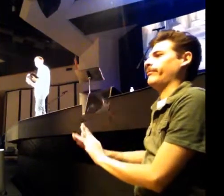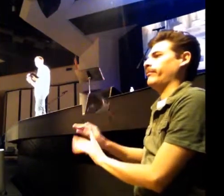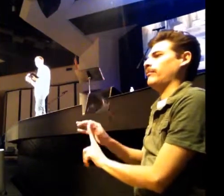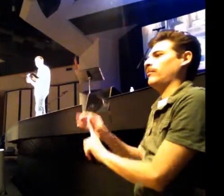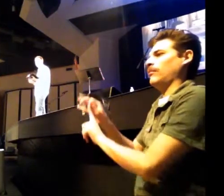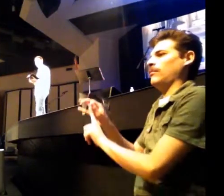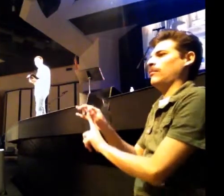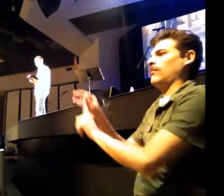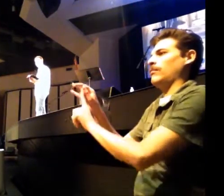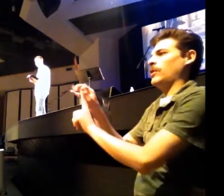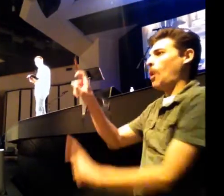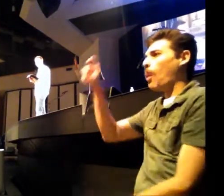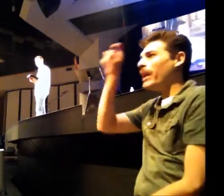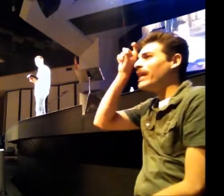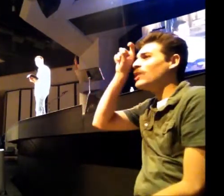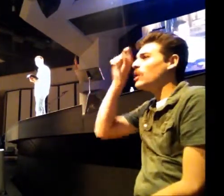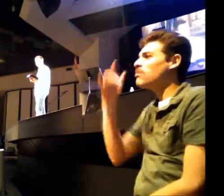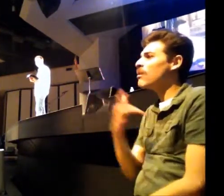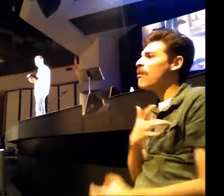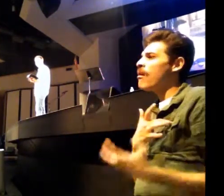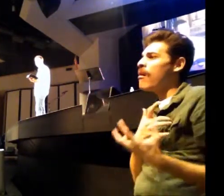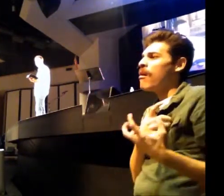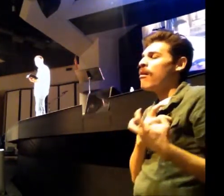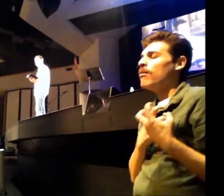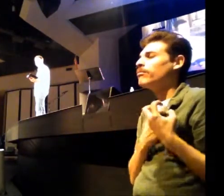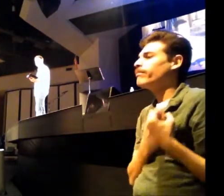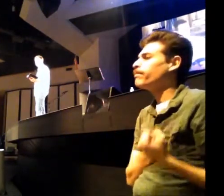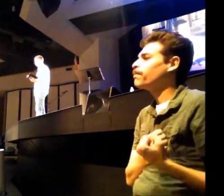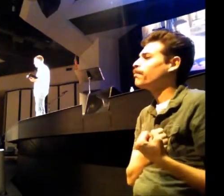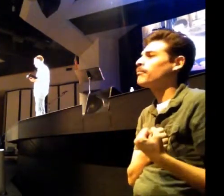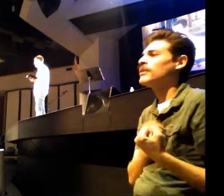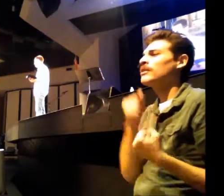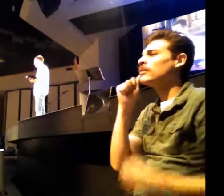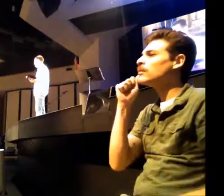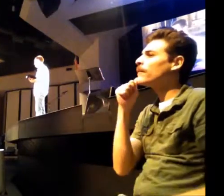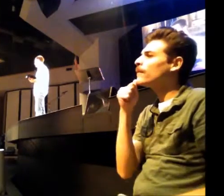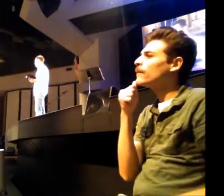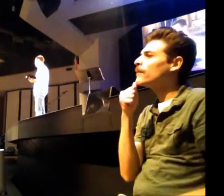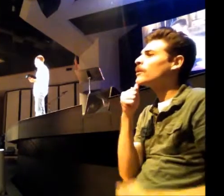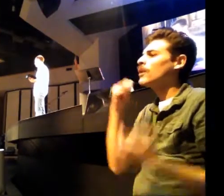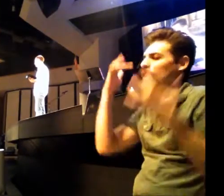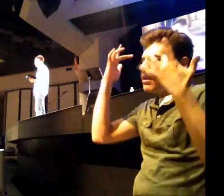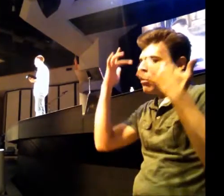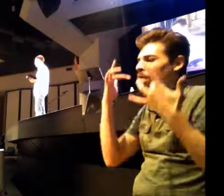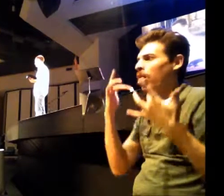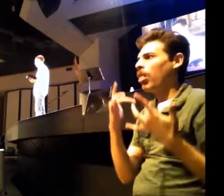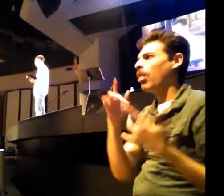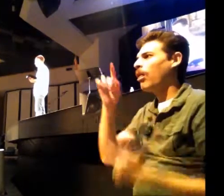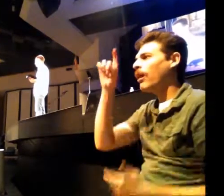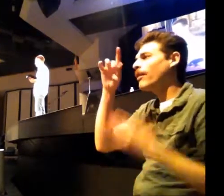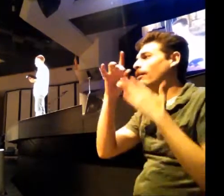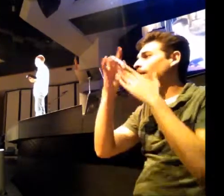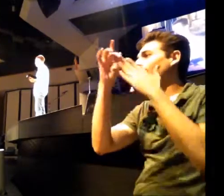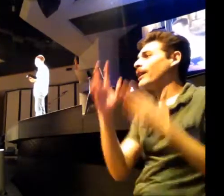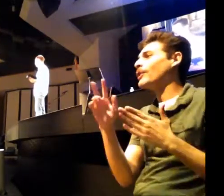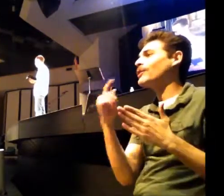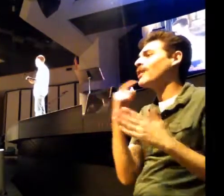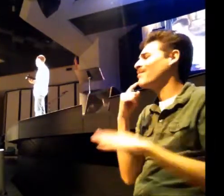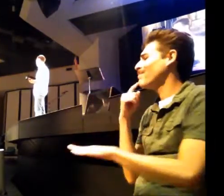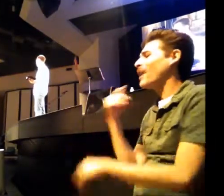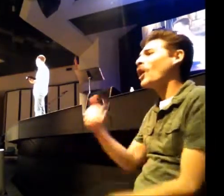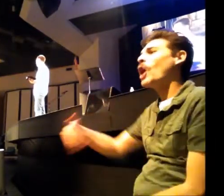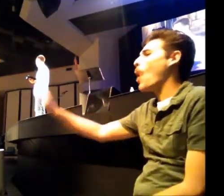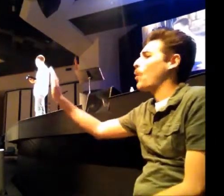this great state of mourning, everything's in chaos and turmoil. And Pharaoh, amidst all of this, finally looks at the people and says, just